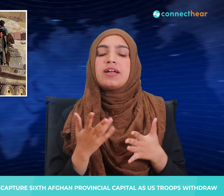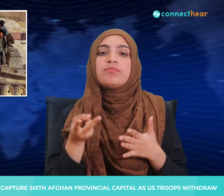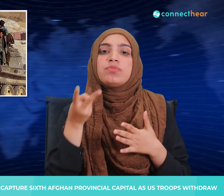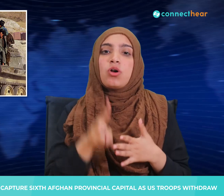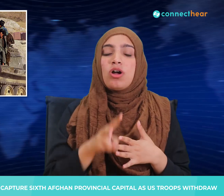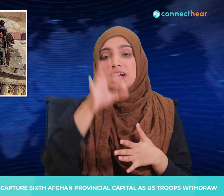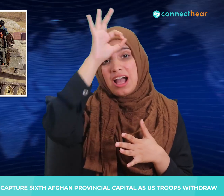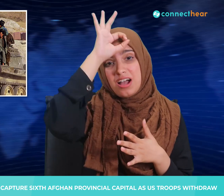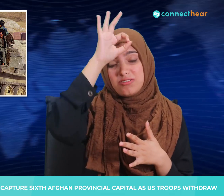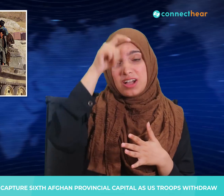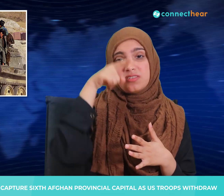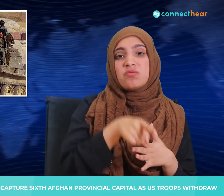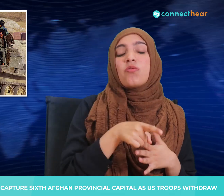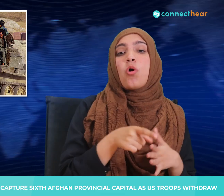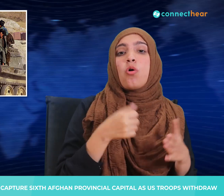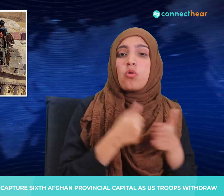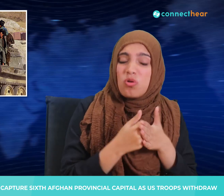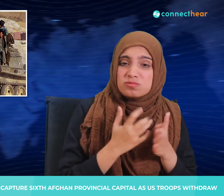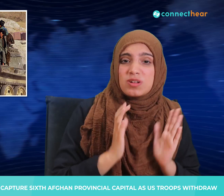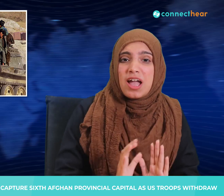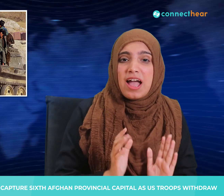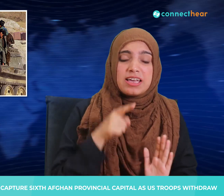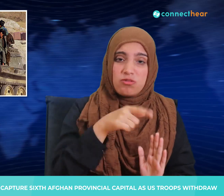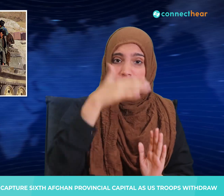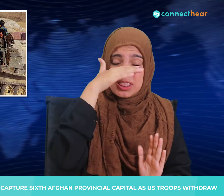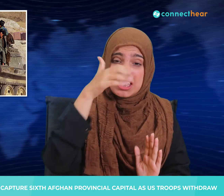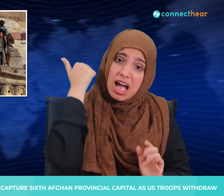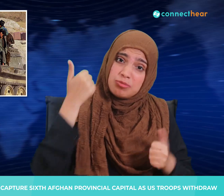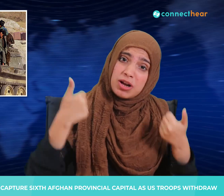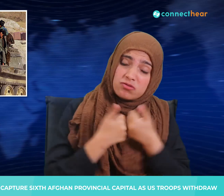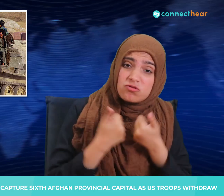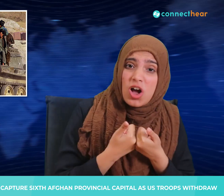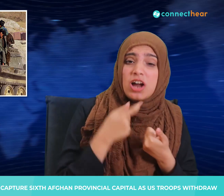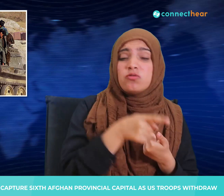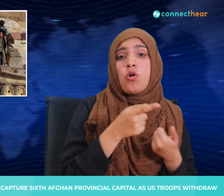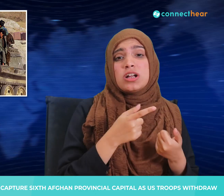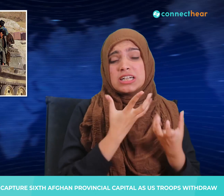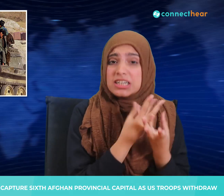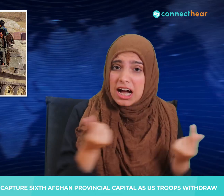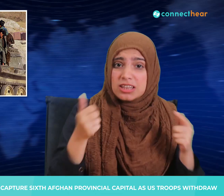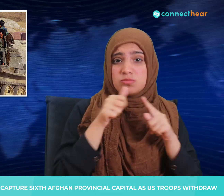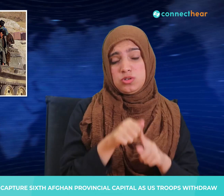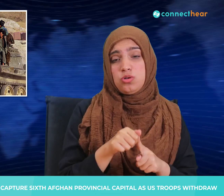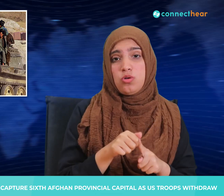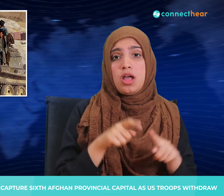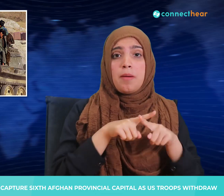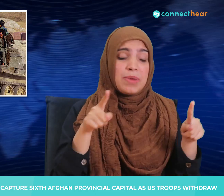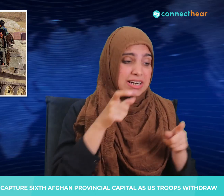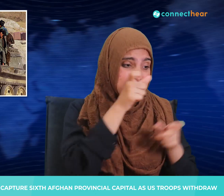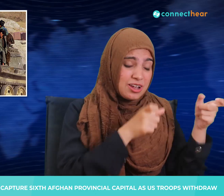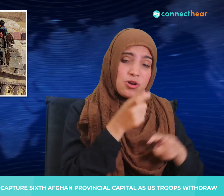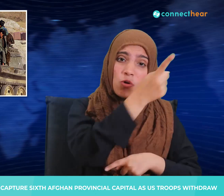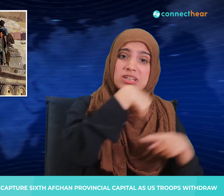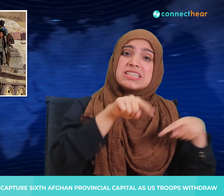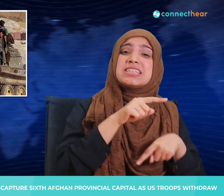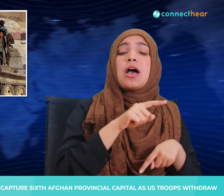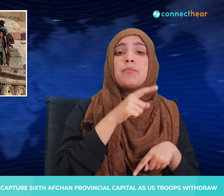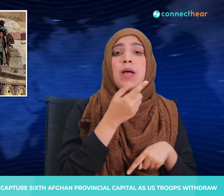Afghan commandos had launched a counter-attack to try to beat back Taliban fighters who overran Kunduz, with residents fleeing the